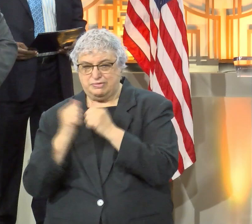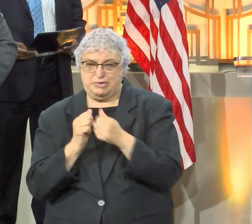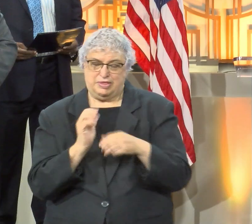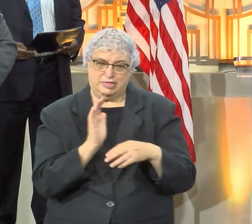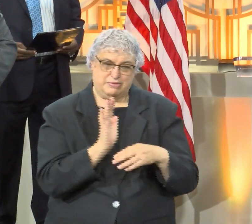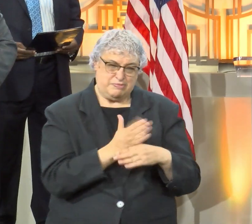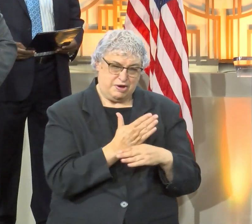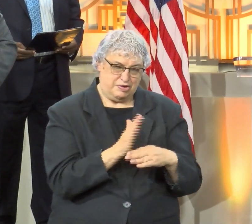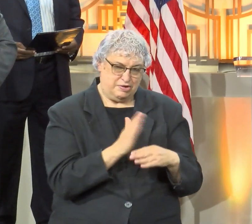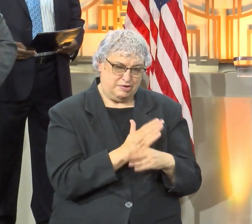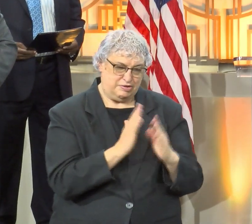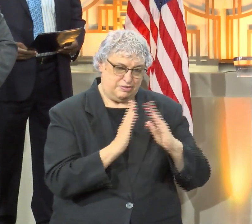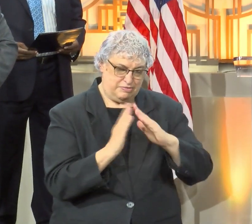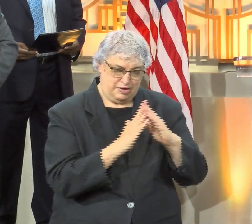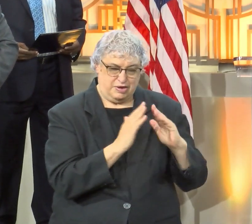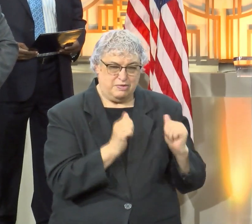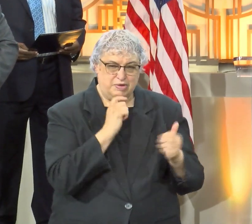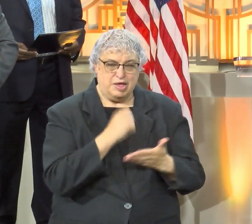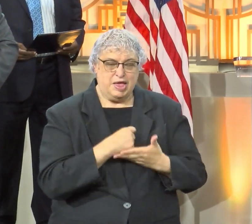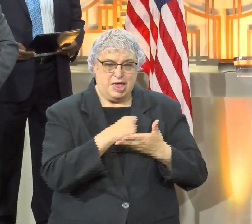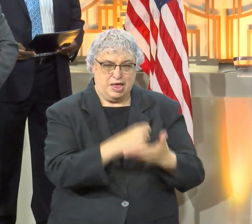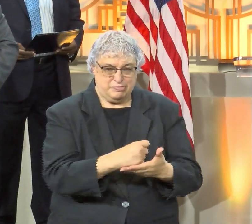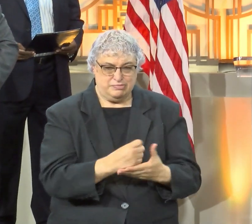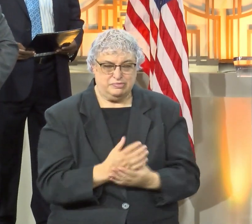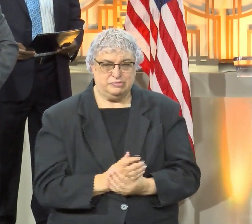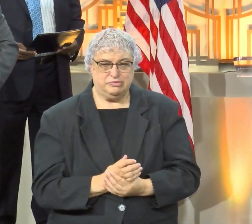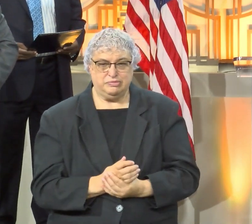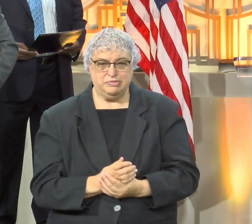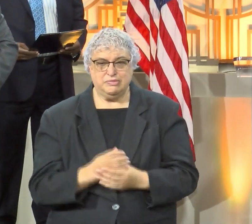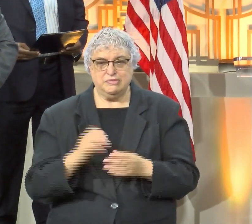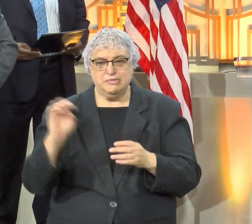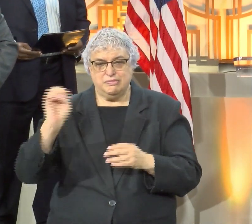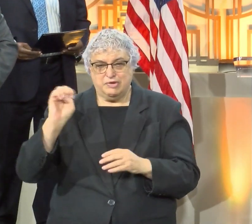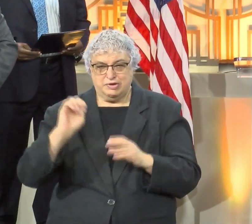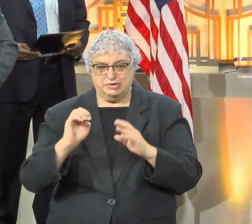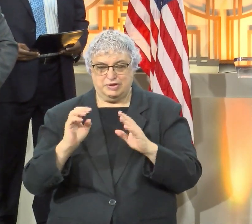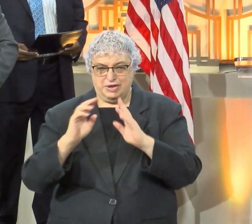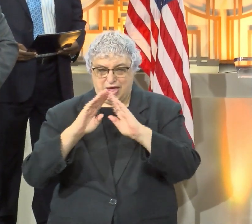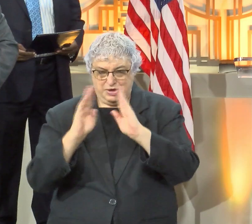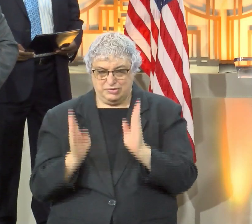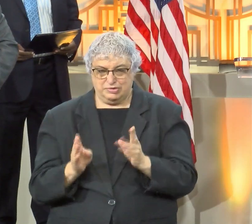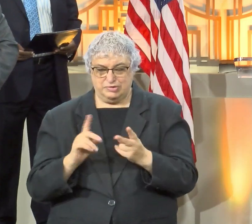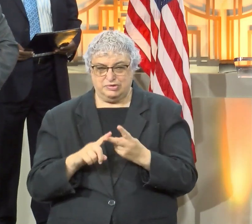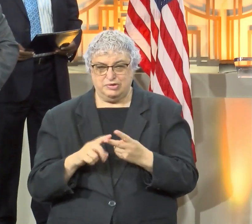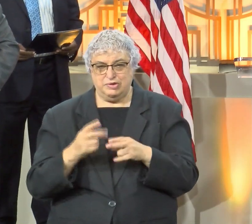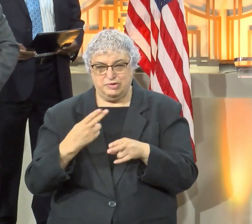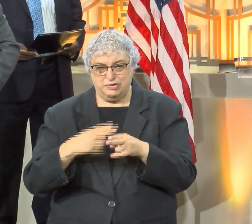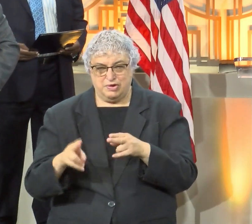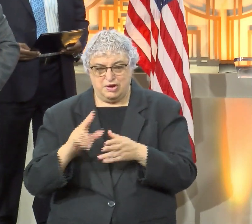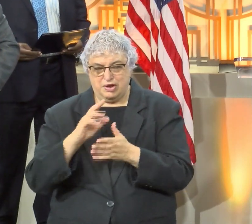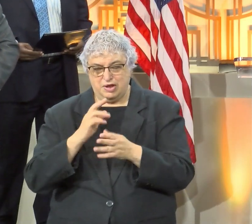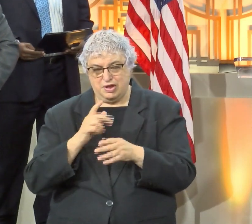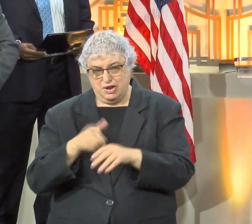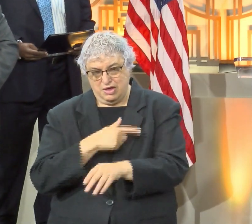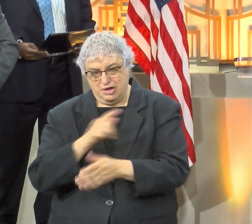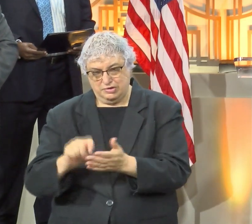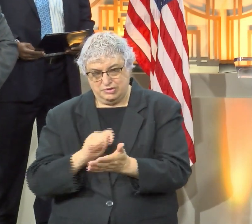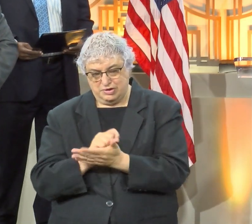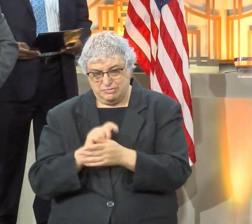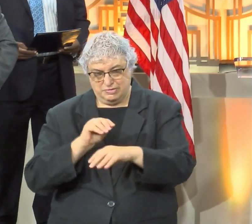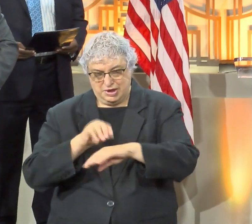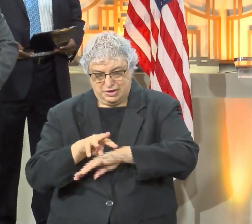who will provide resources such as emergency housing, short and long-term